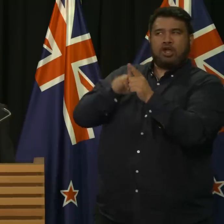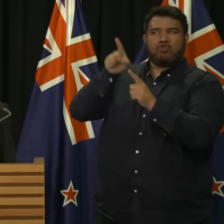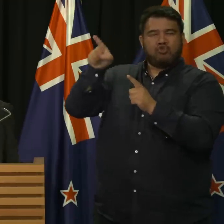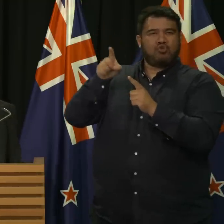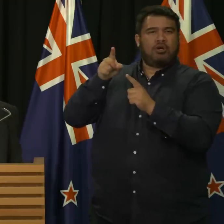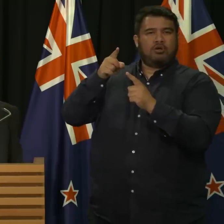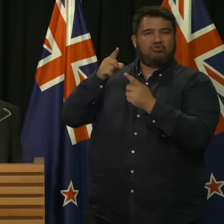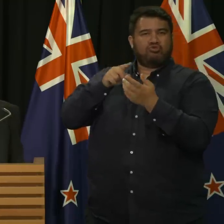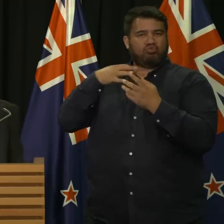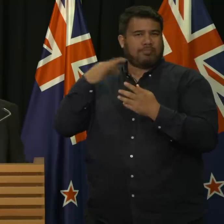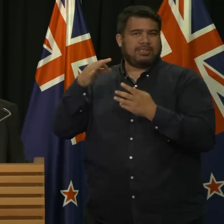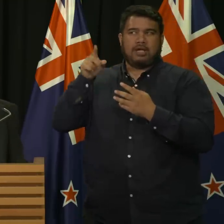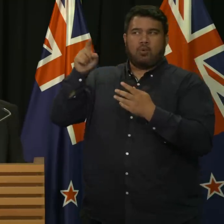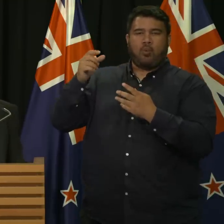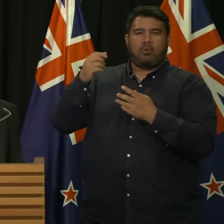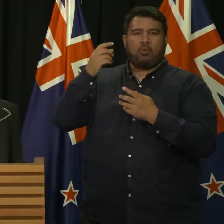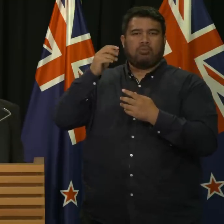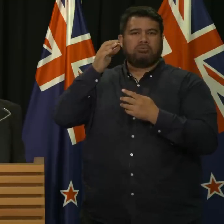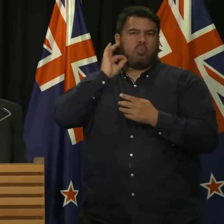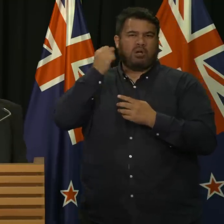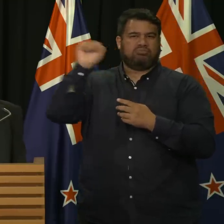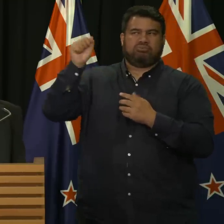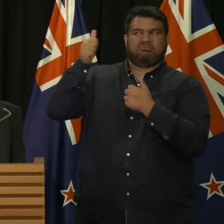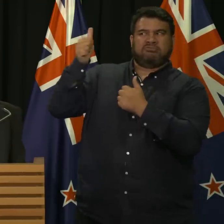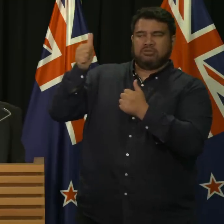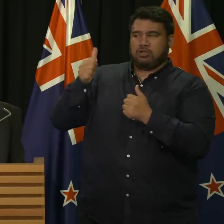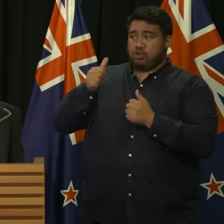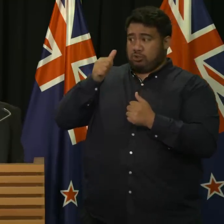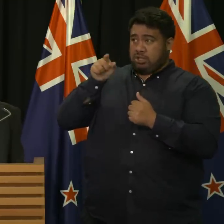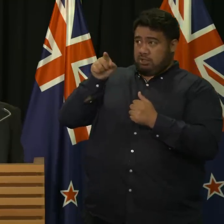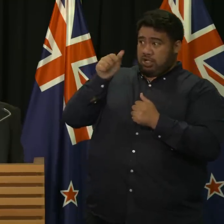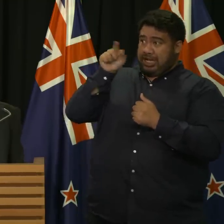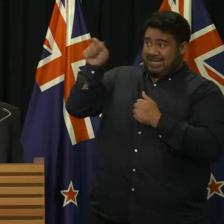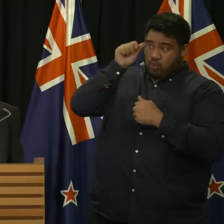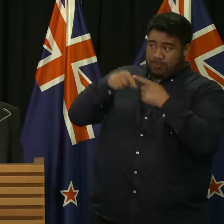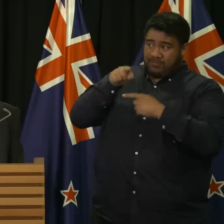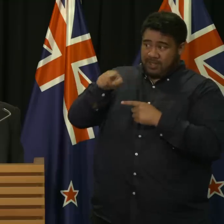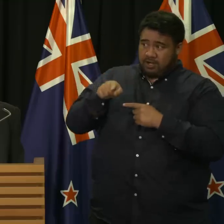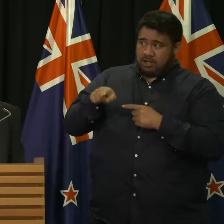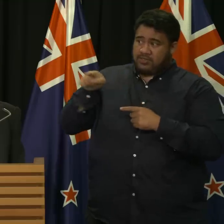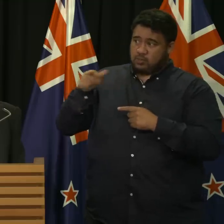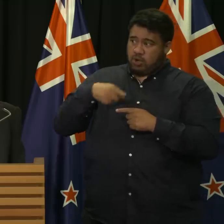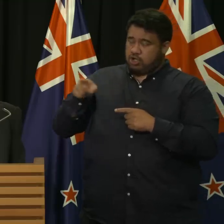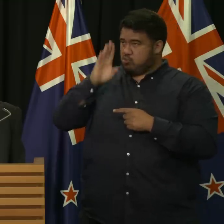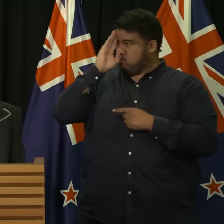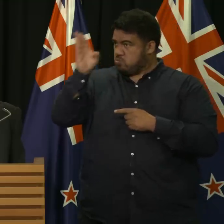absolute horror and disdain for what had occurred here. The reason that you made such a pointed message to him that you